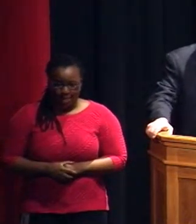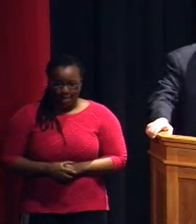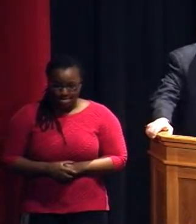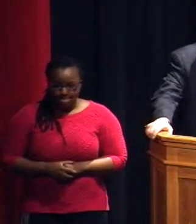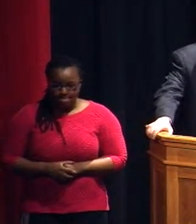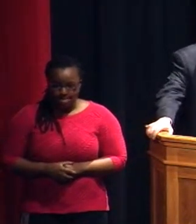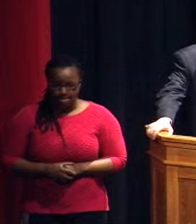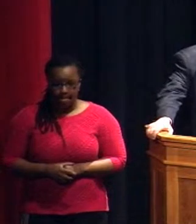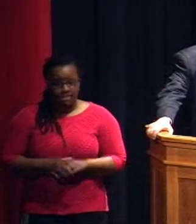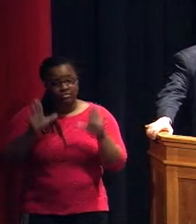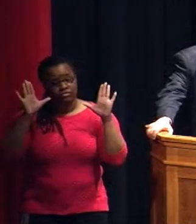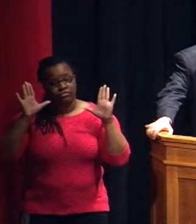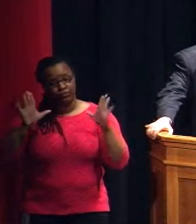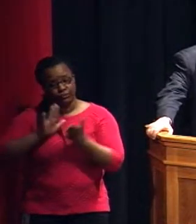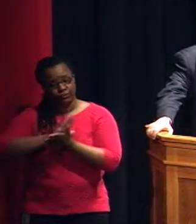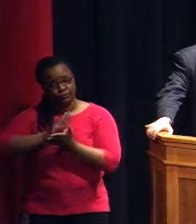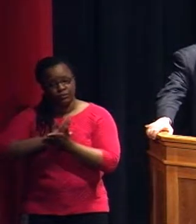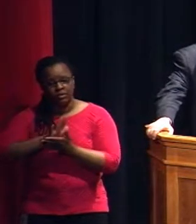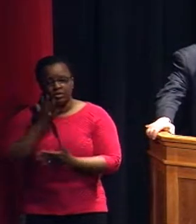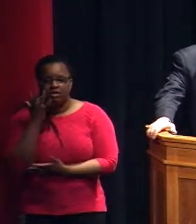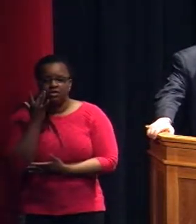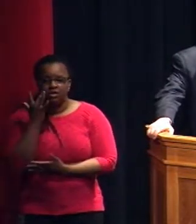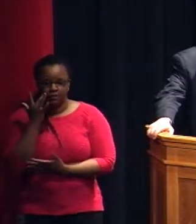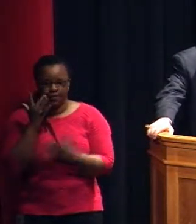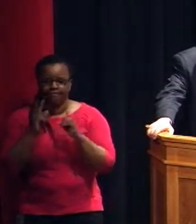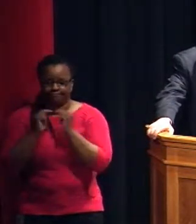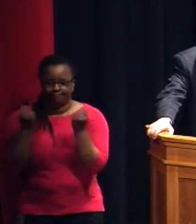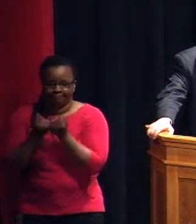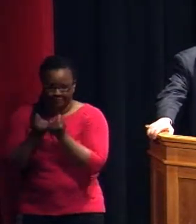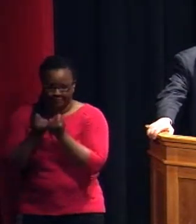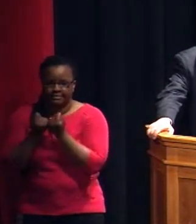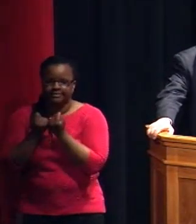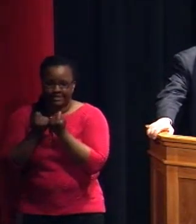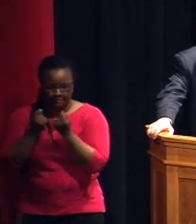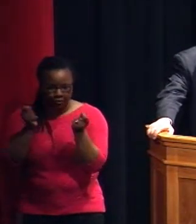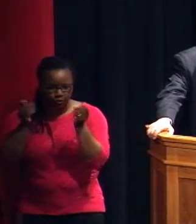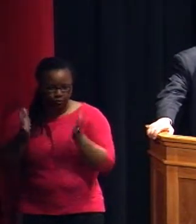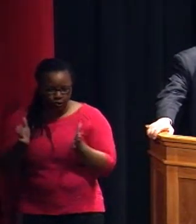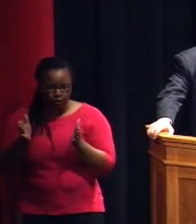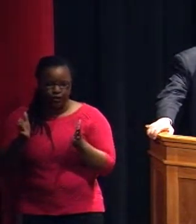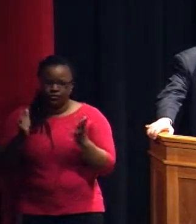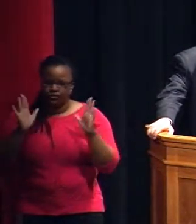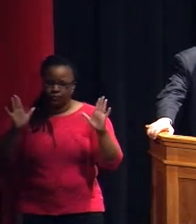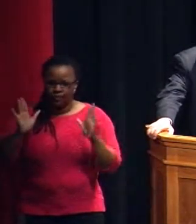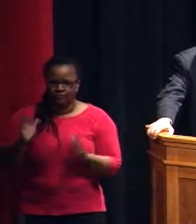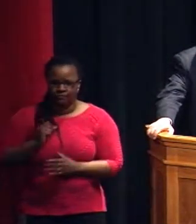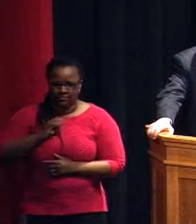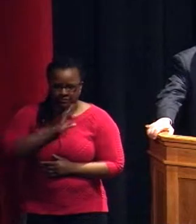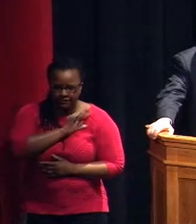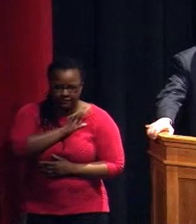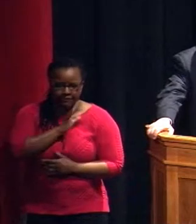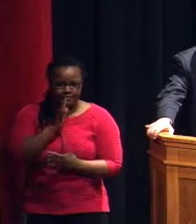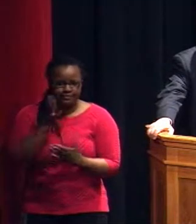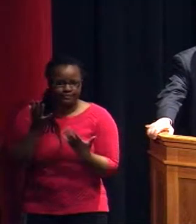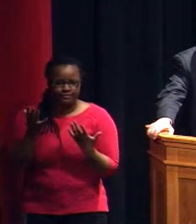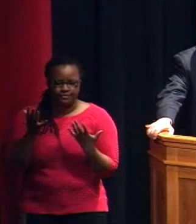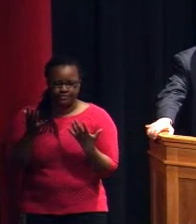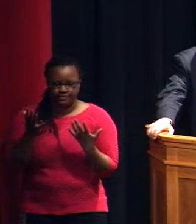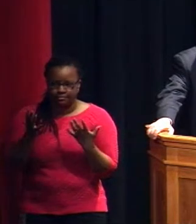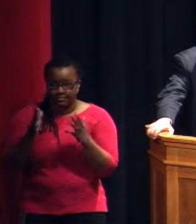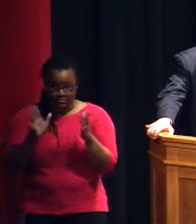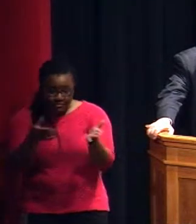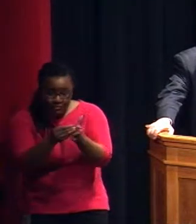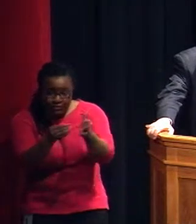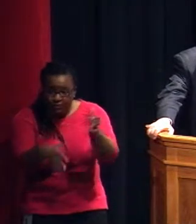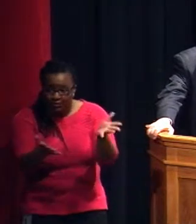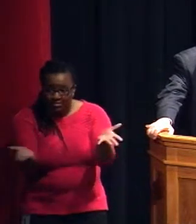It is a great school because of a strong administrative team, an outstanding faculty, great students,